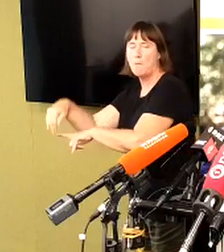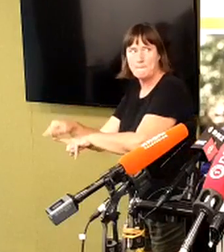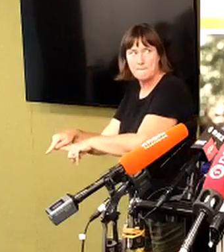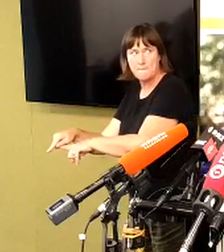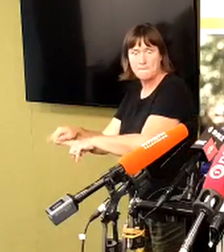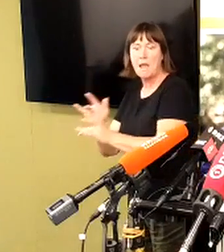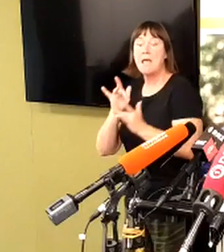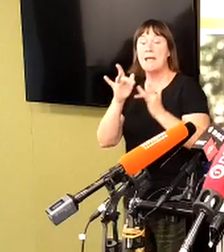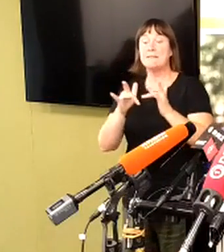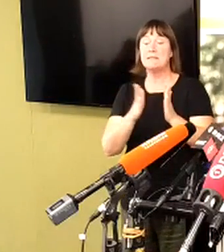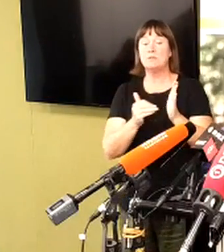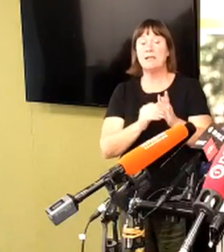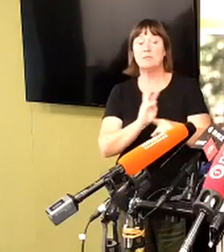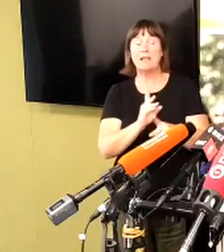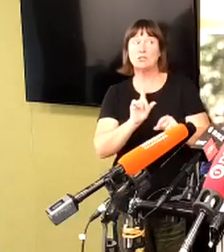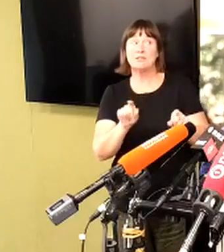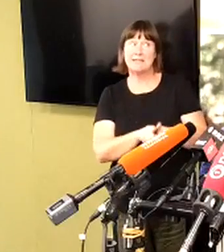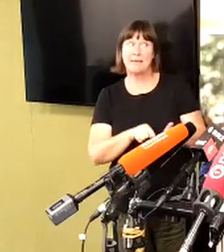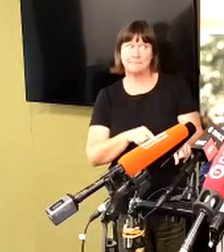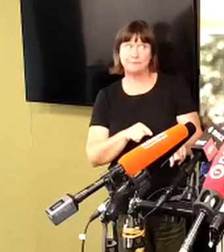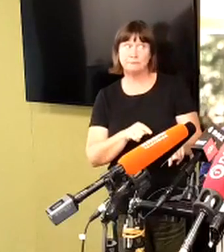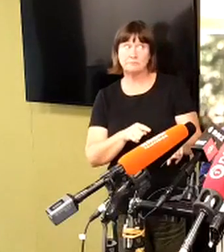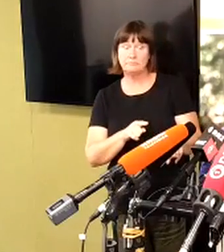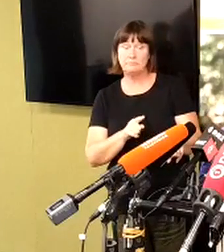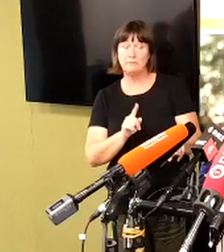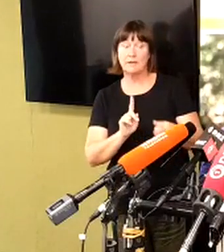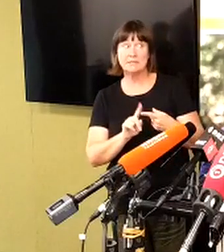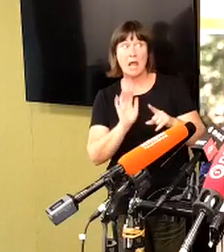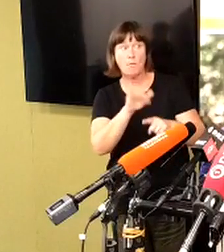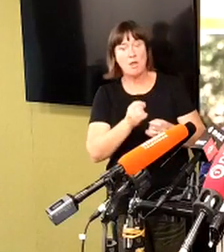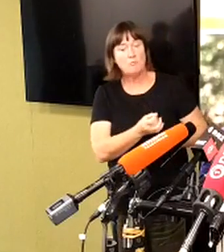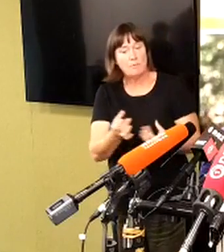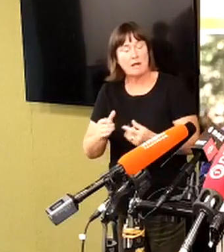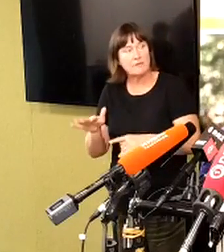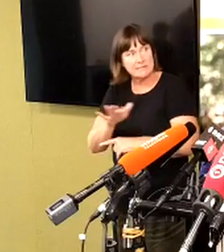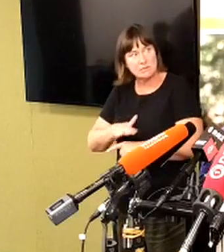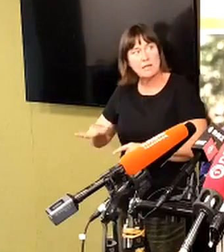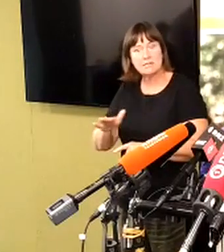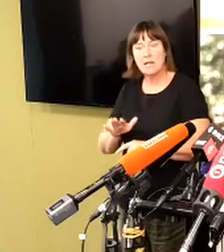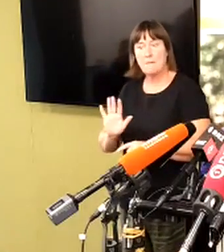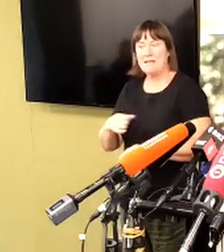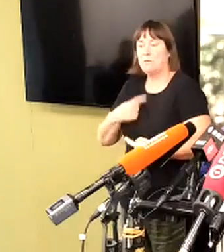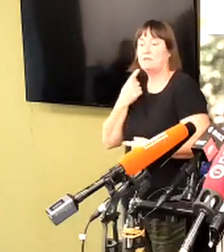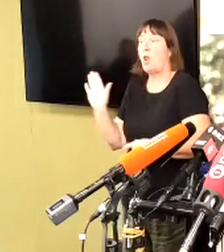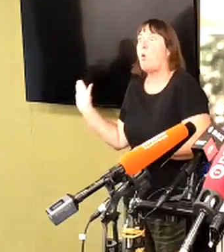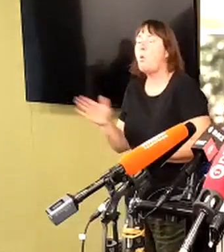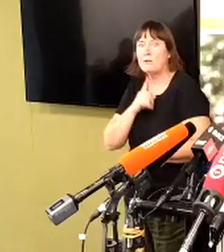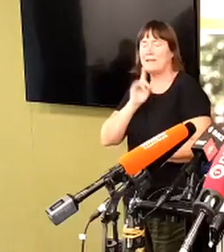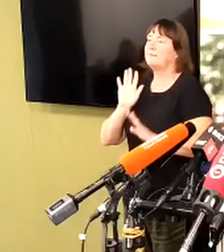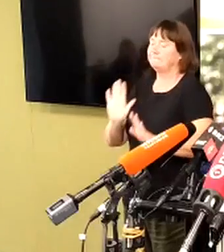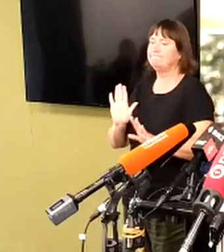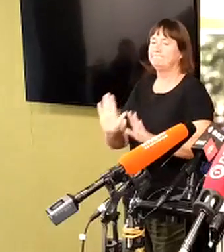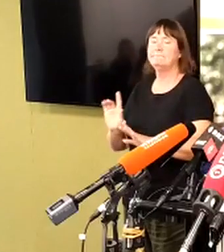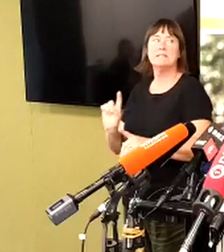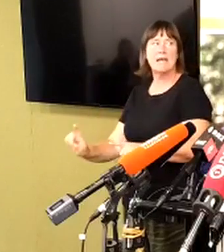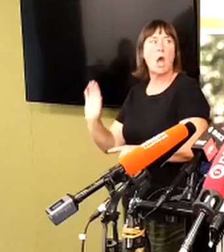Zealand and Wellington is doing the same thing. They're trying to get themselves ready for a situation where they may have to tell all of their staff to stay at home. Is